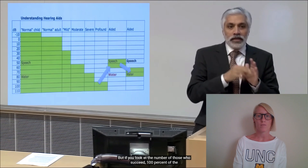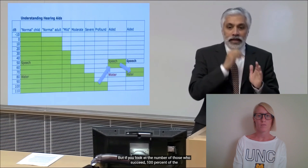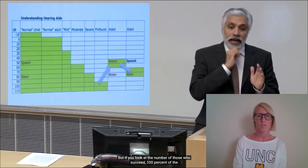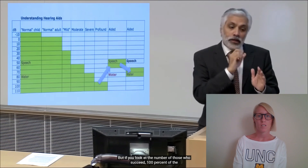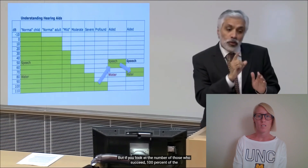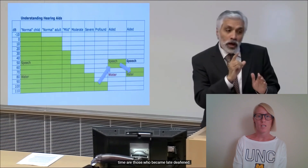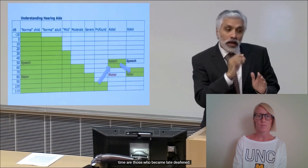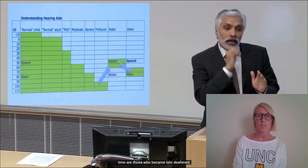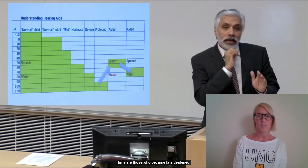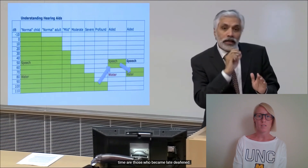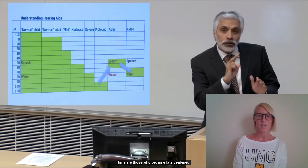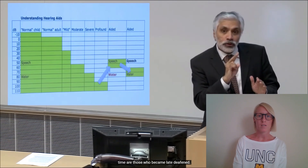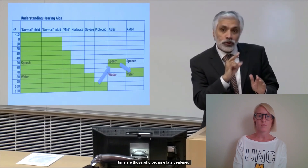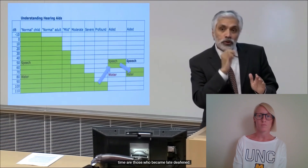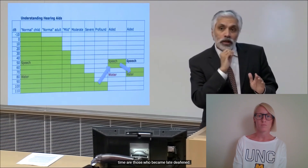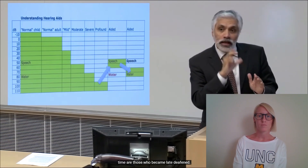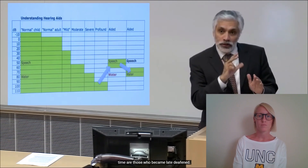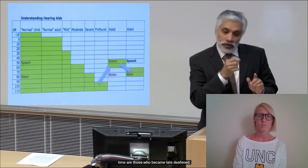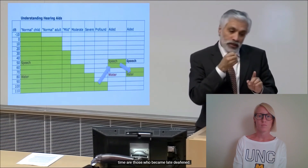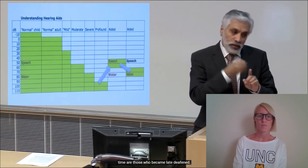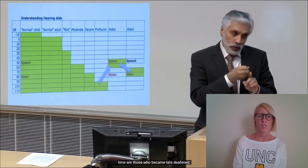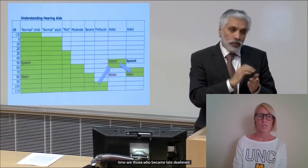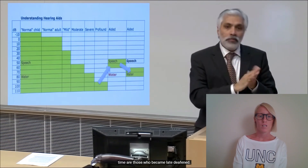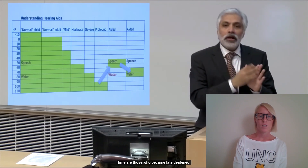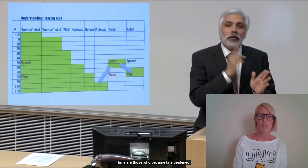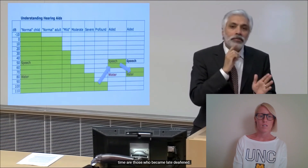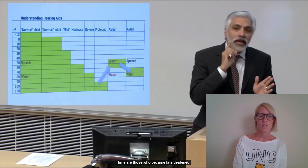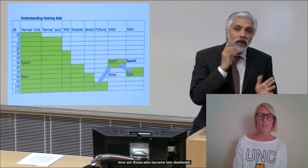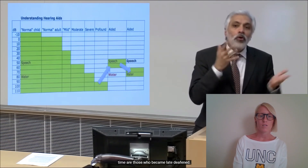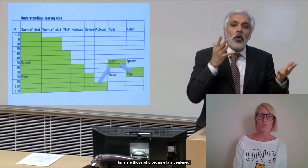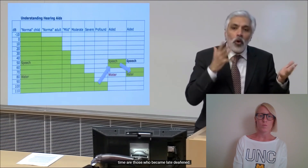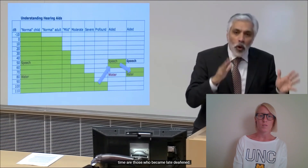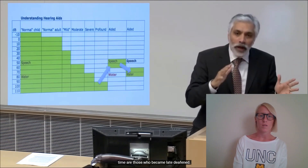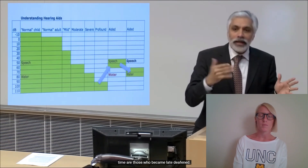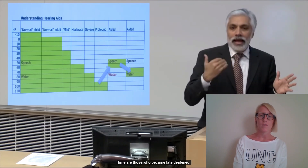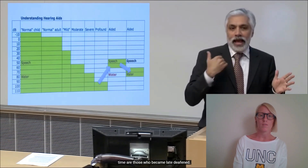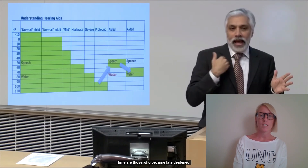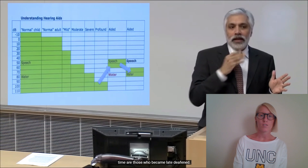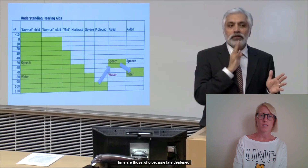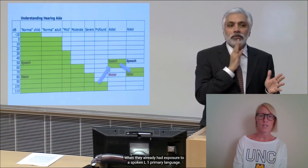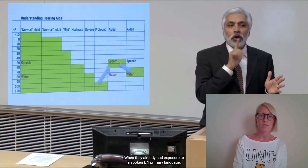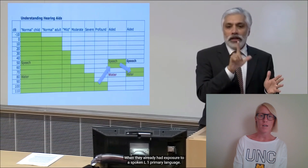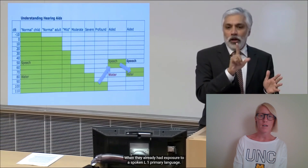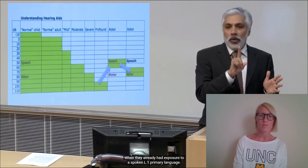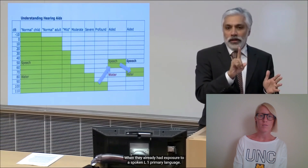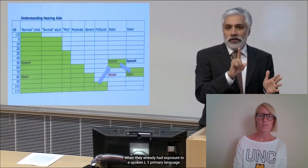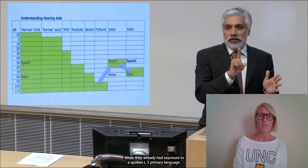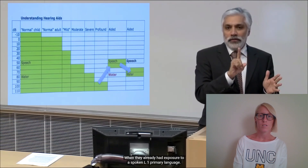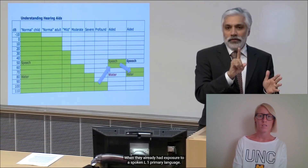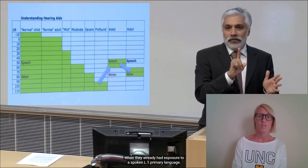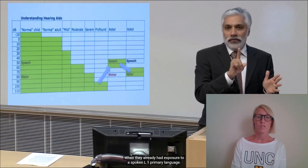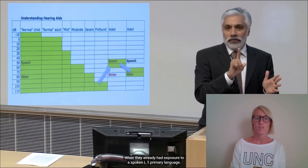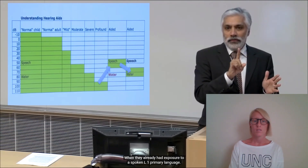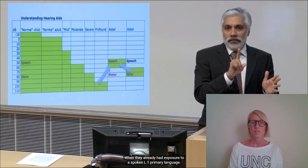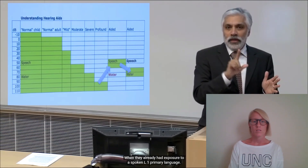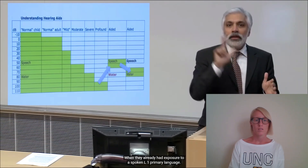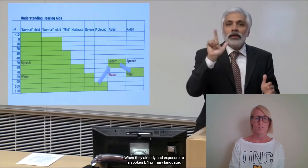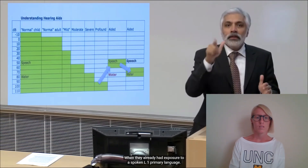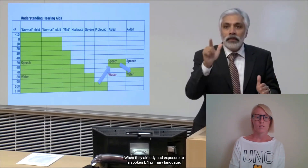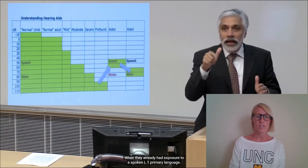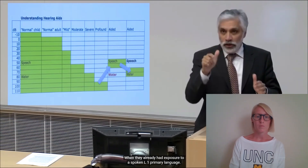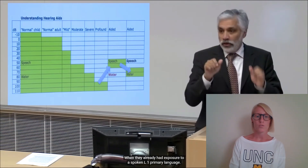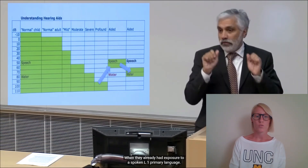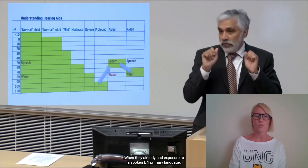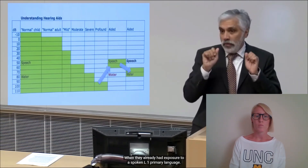100% 100% of the time are those who became late deafened, those who become deaf later in when they life already have had exposure to a spoken